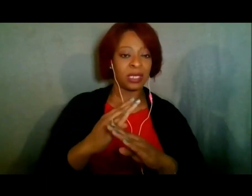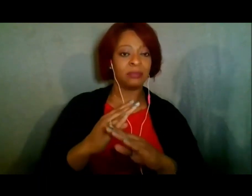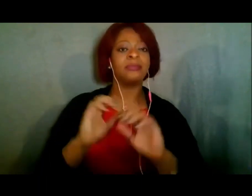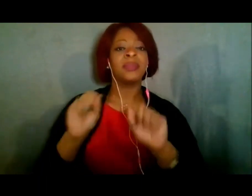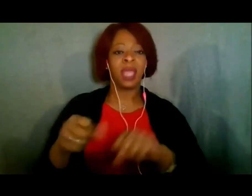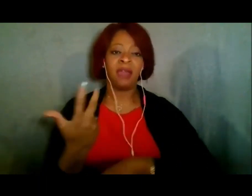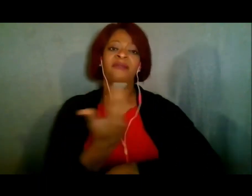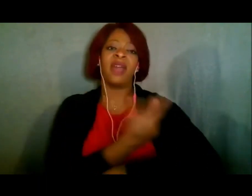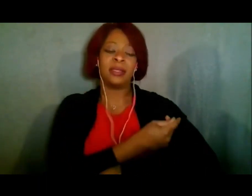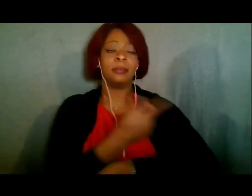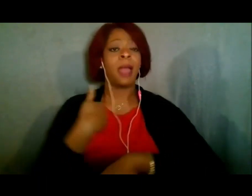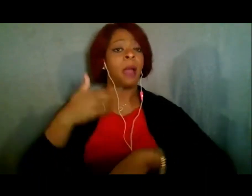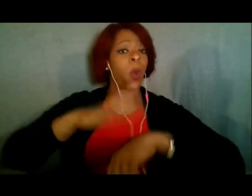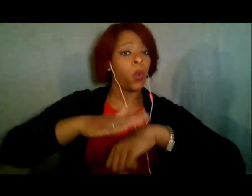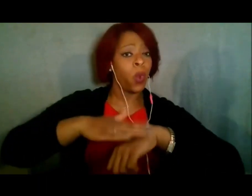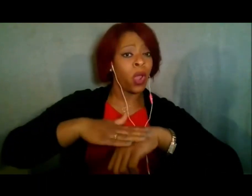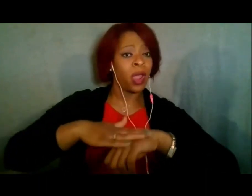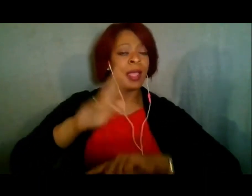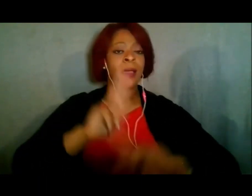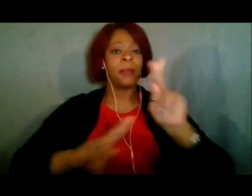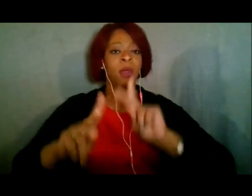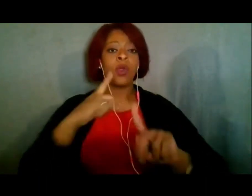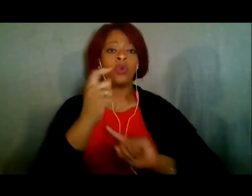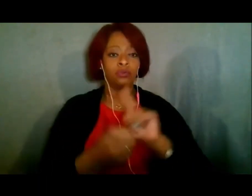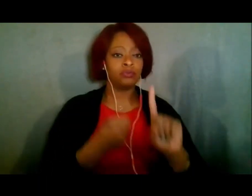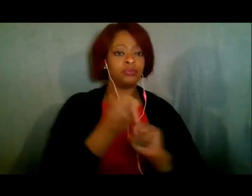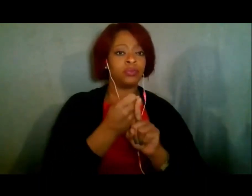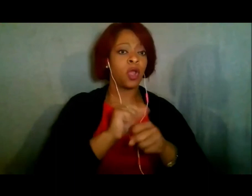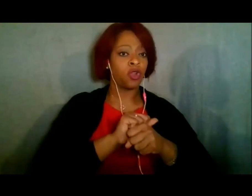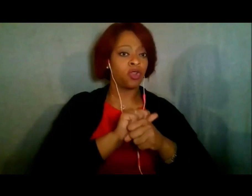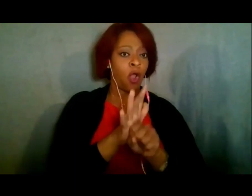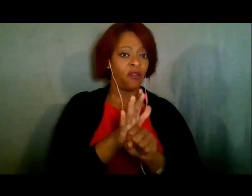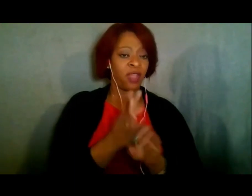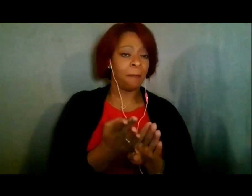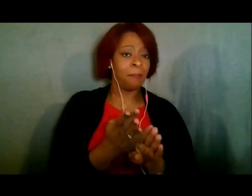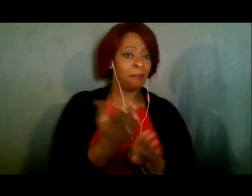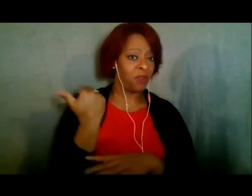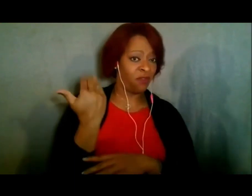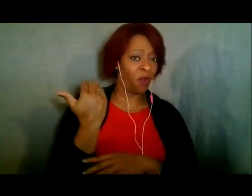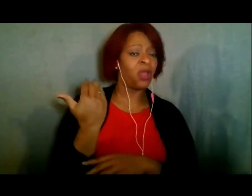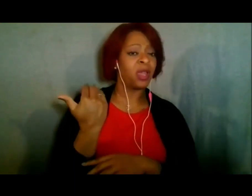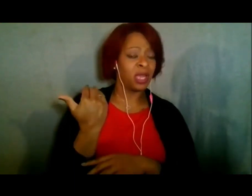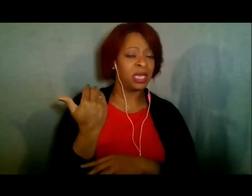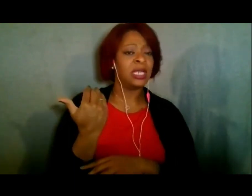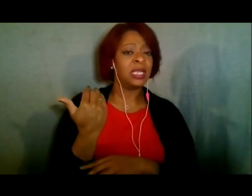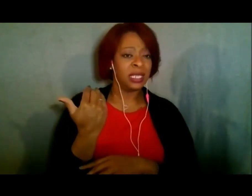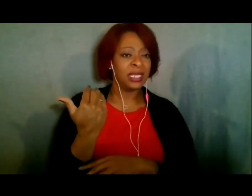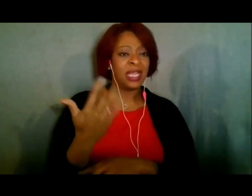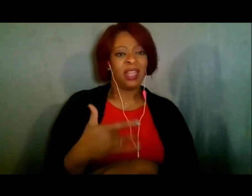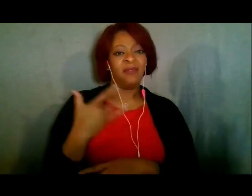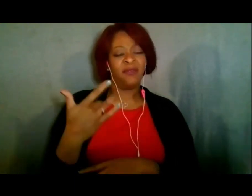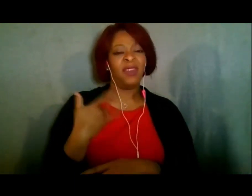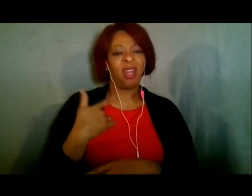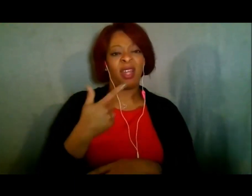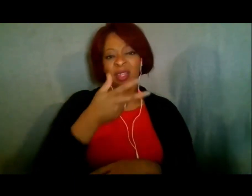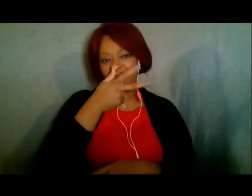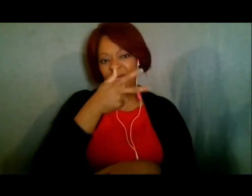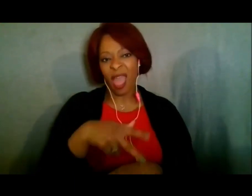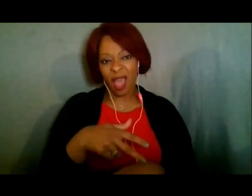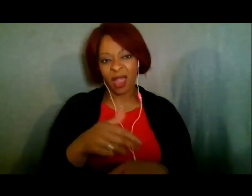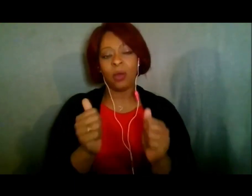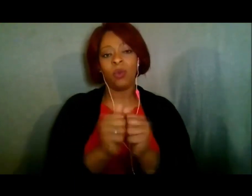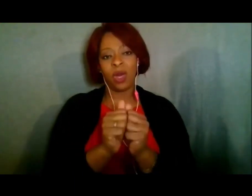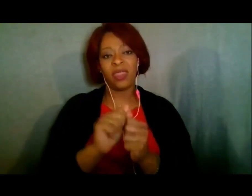I'm going to warn you, though, that people who have had COVID before feel poorly with that first